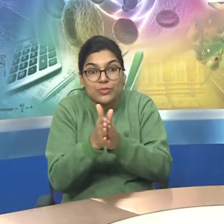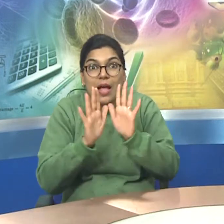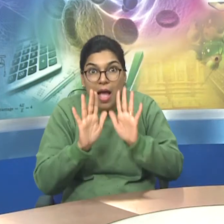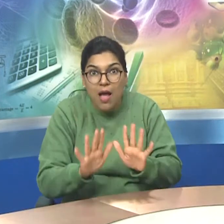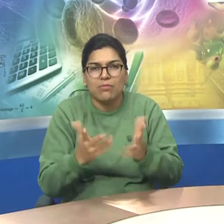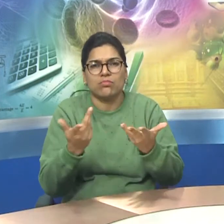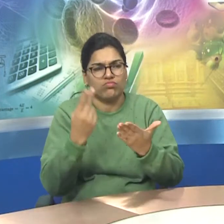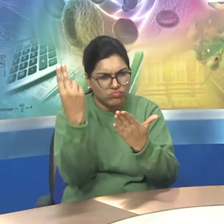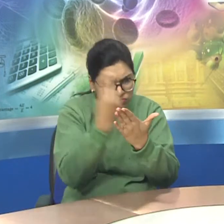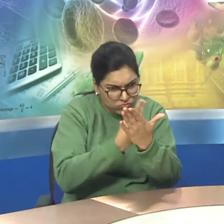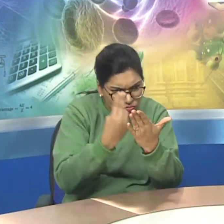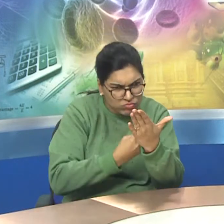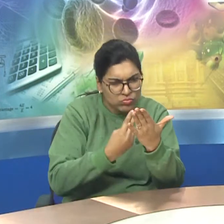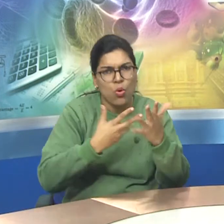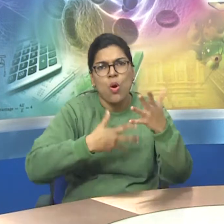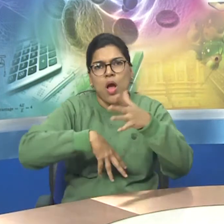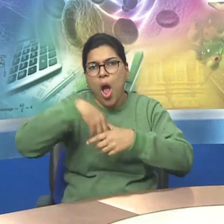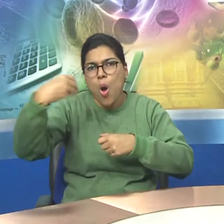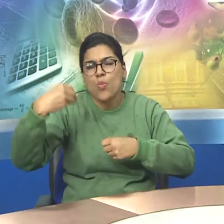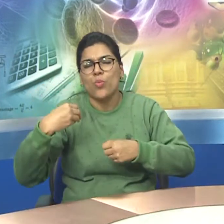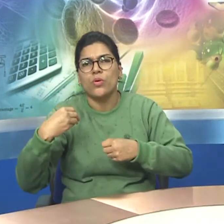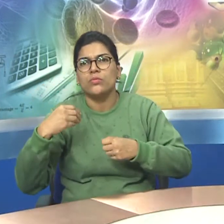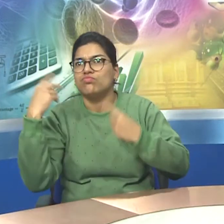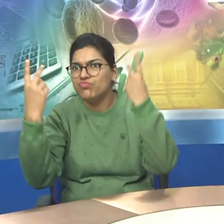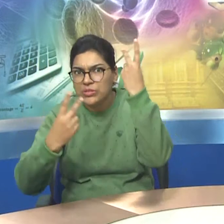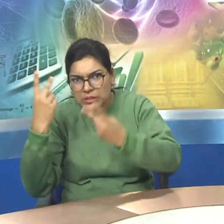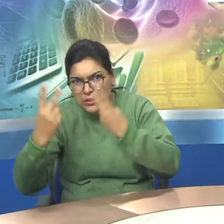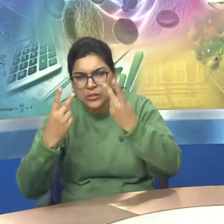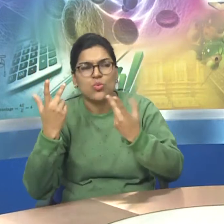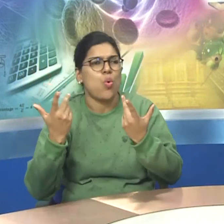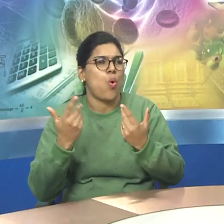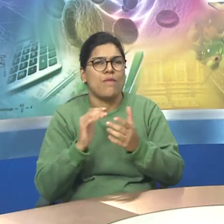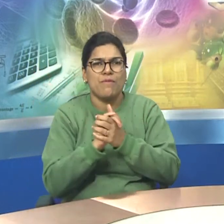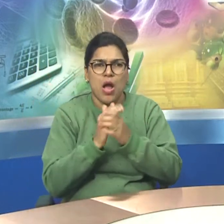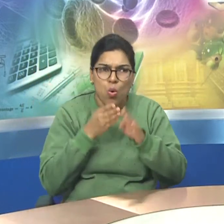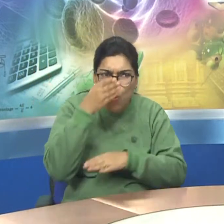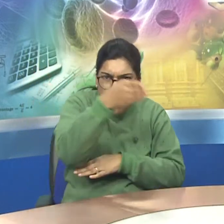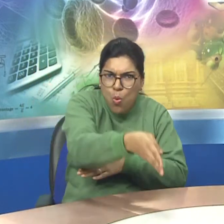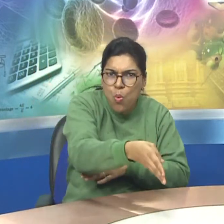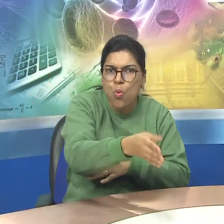So the most important thing is to find the leisure time.